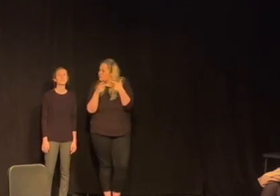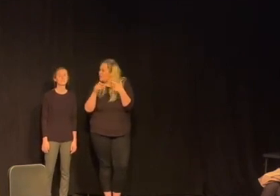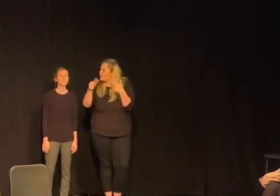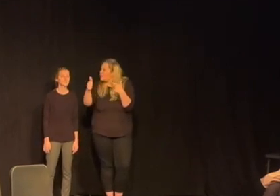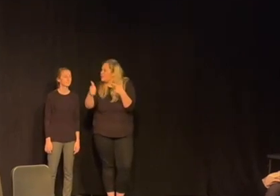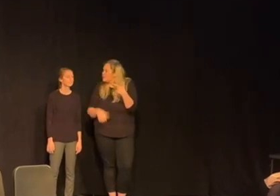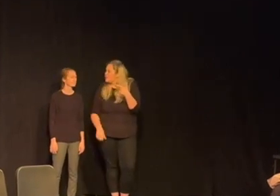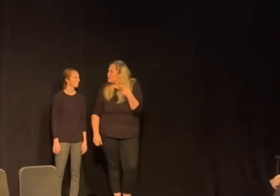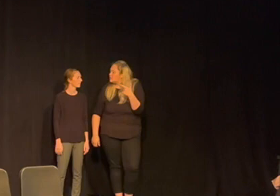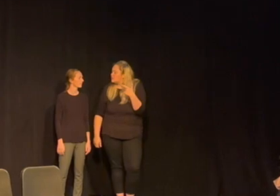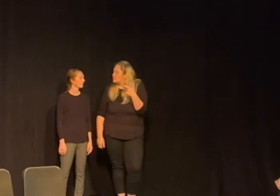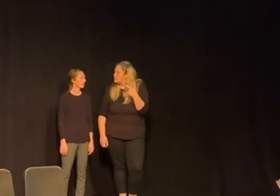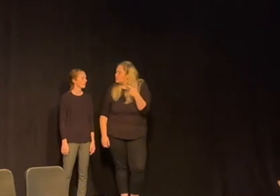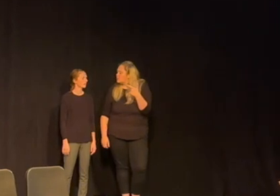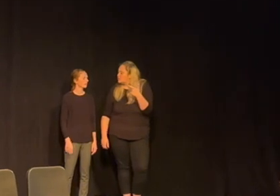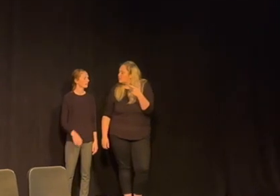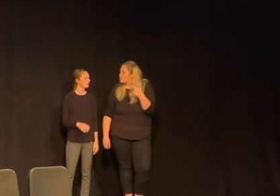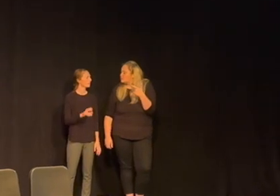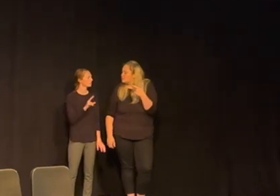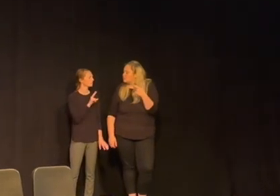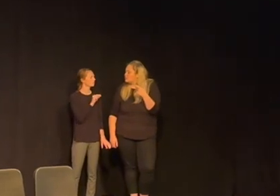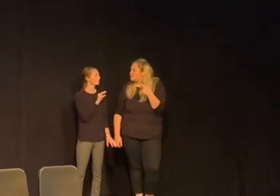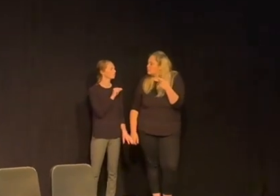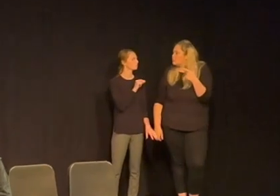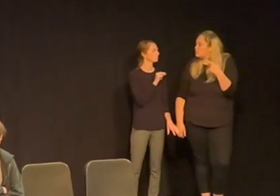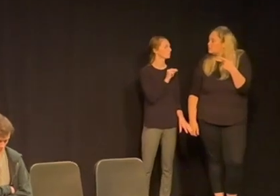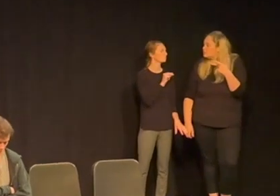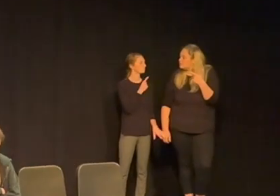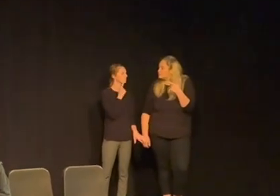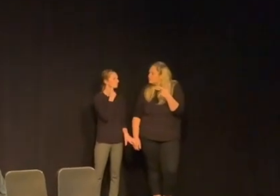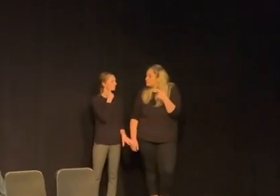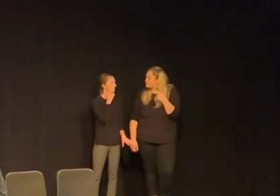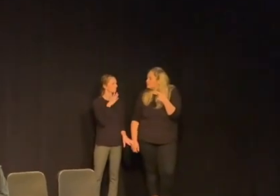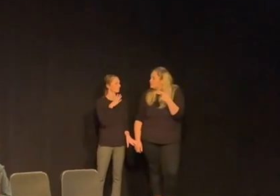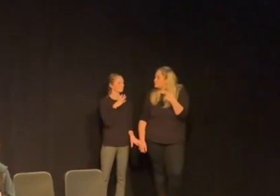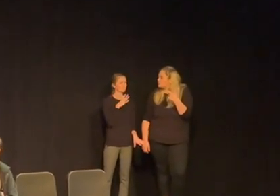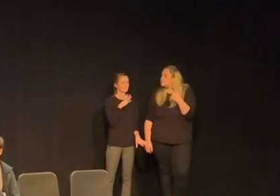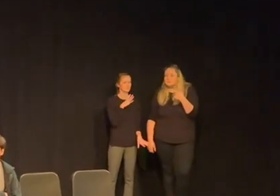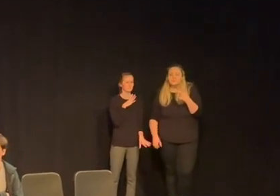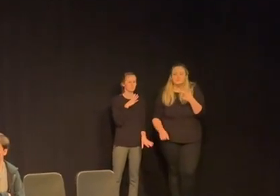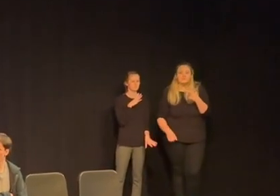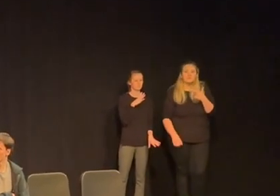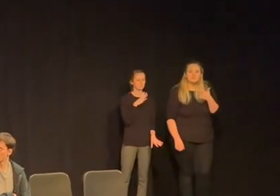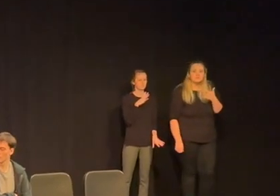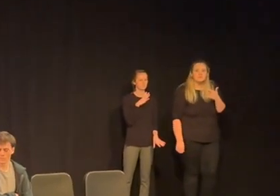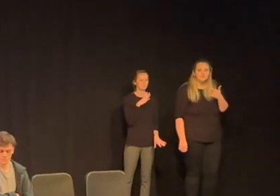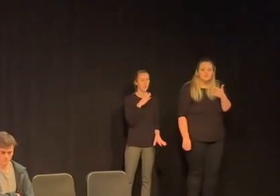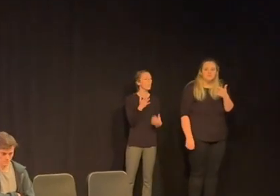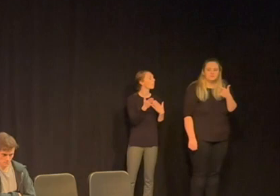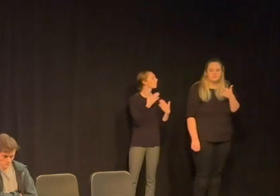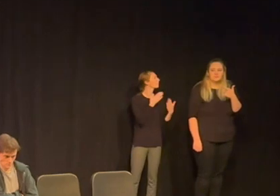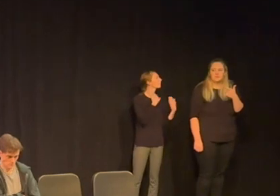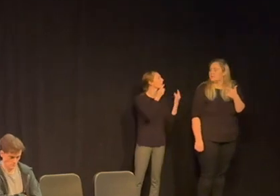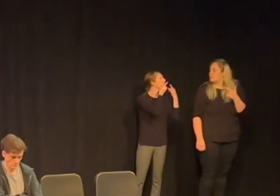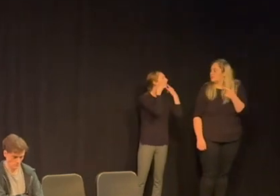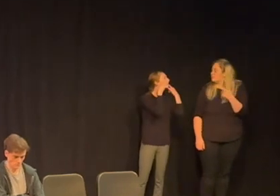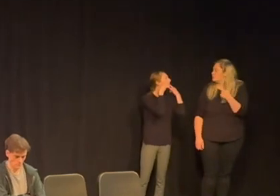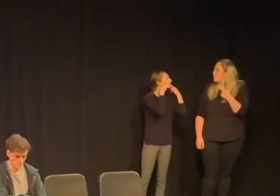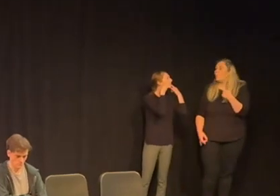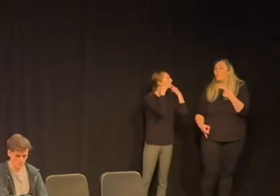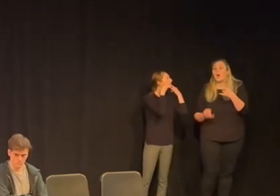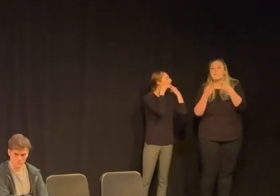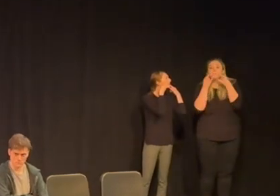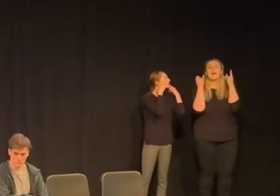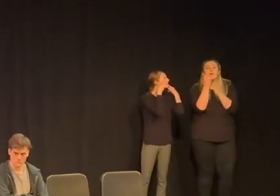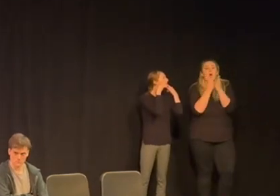Anything else? No, I think that'll do it for now. And maybe a mask? Oh, you want the one with the